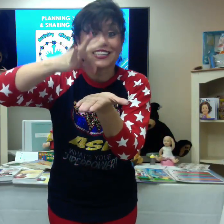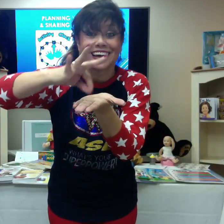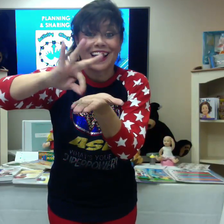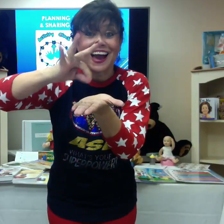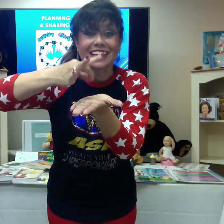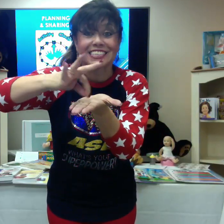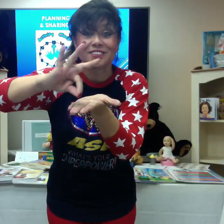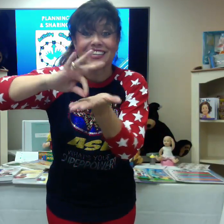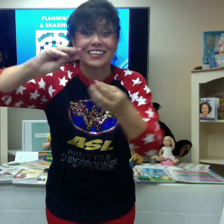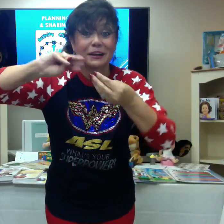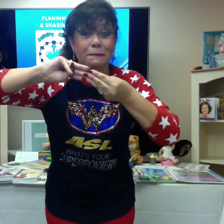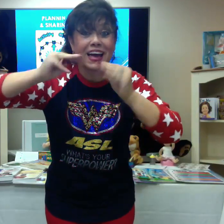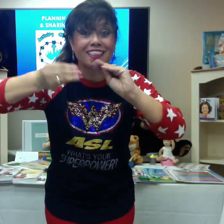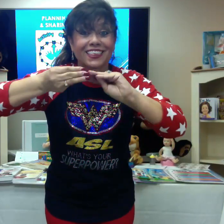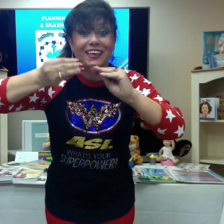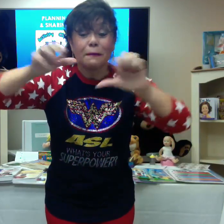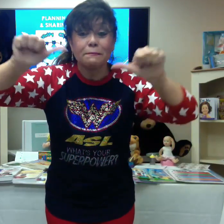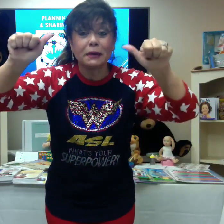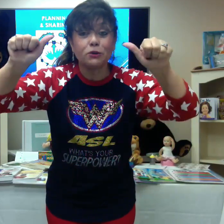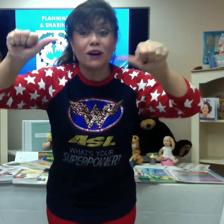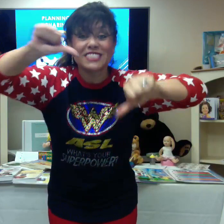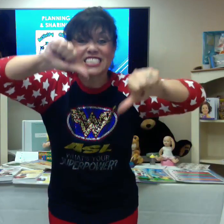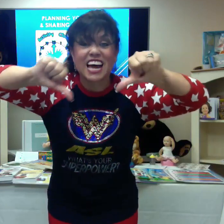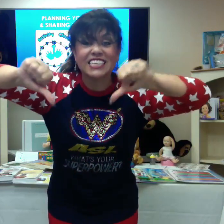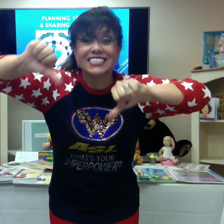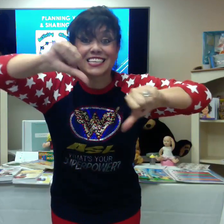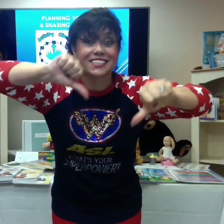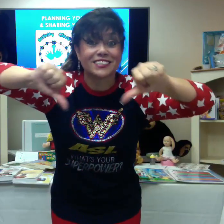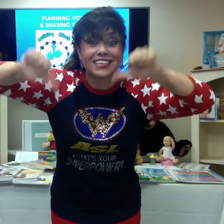counting activity, math. Maybe you have a science activity,